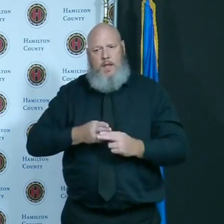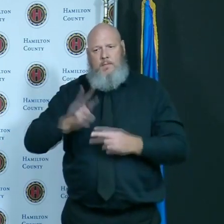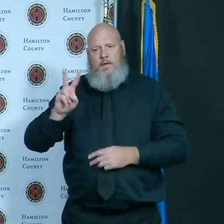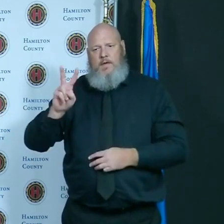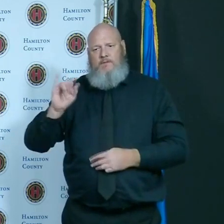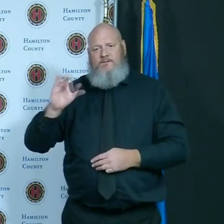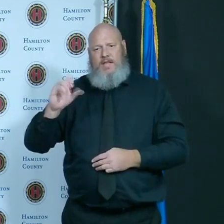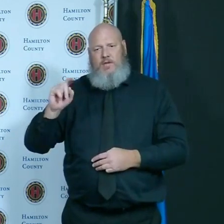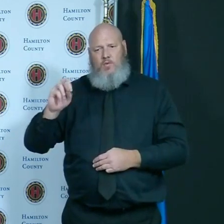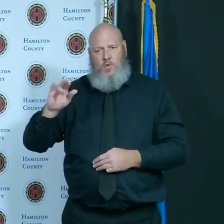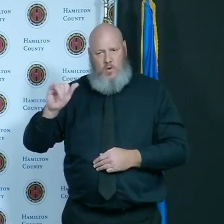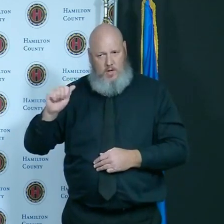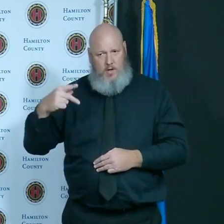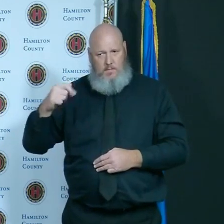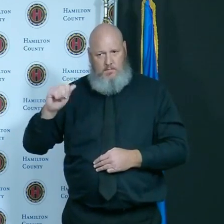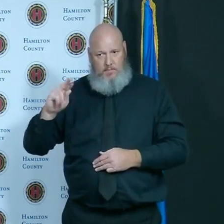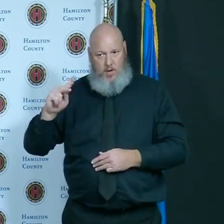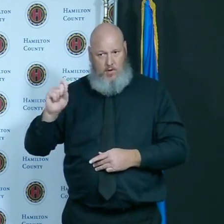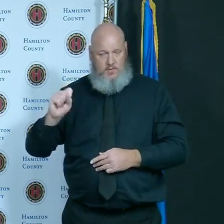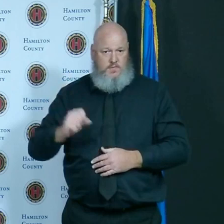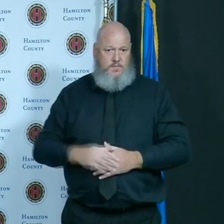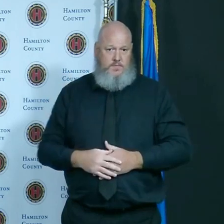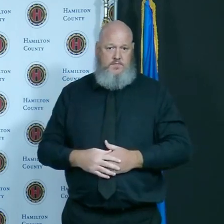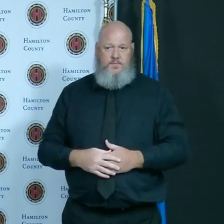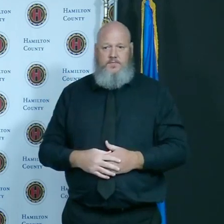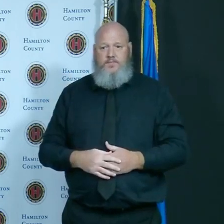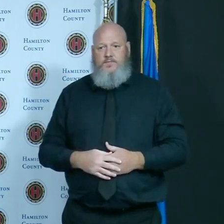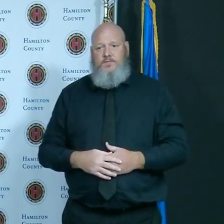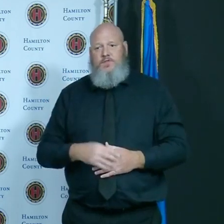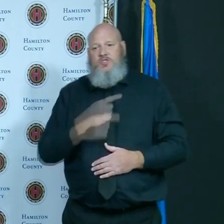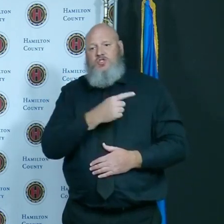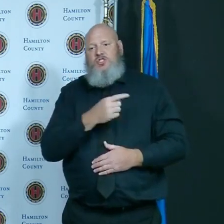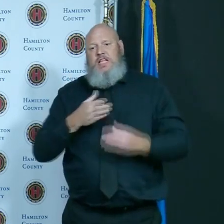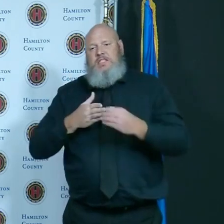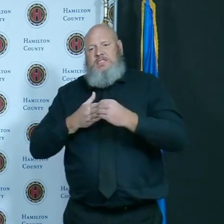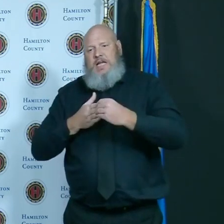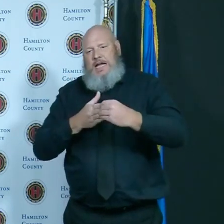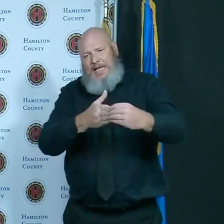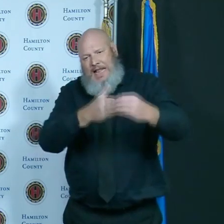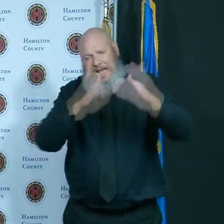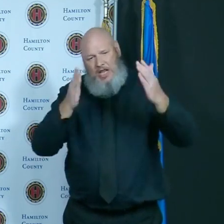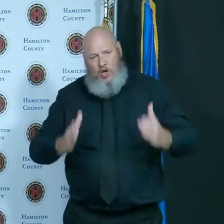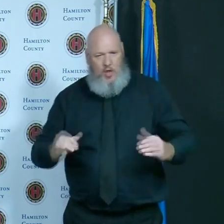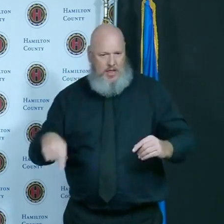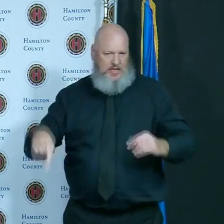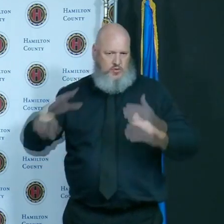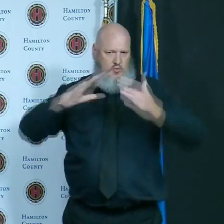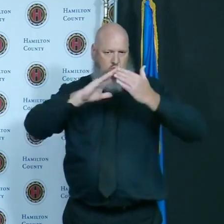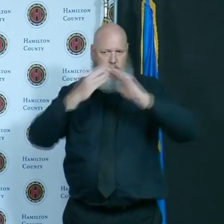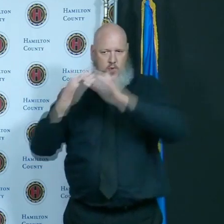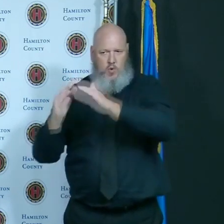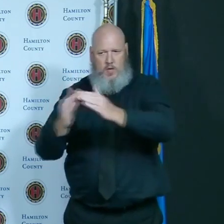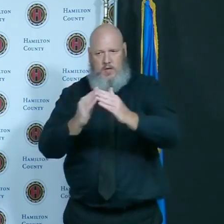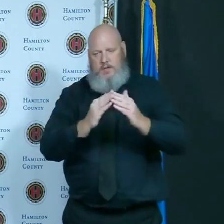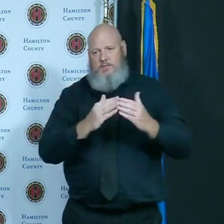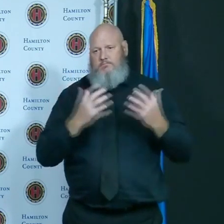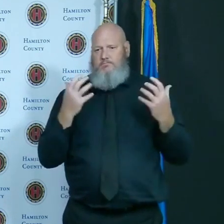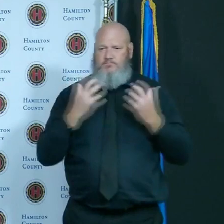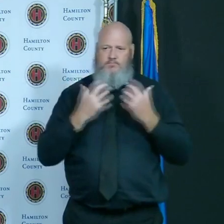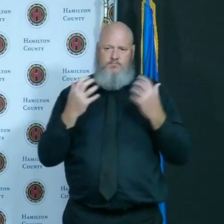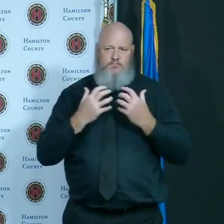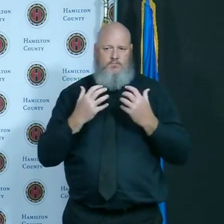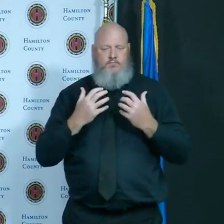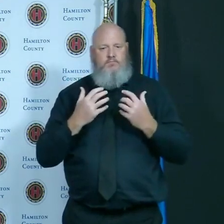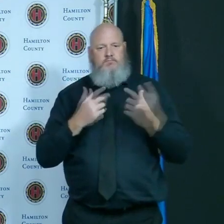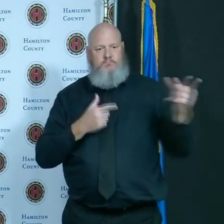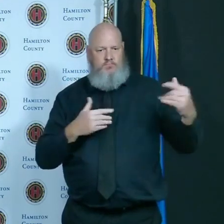messaging, important messaging and communications to the entire community in Hamilton County, particularly youth. And so I'm going to turn